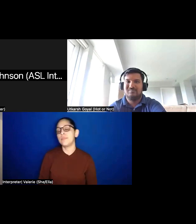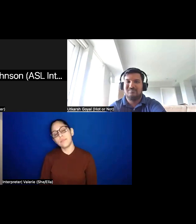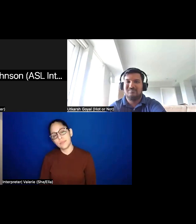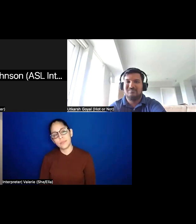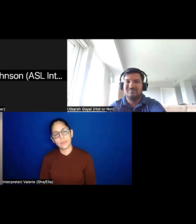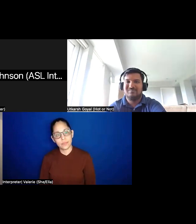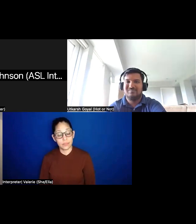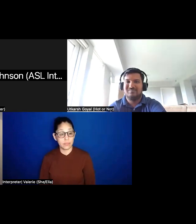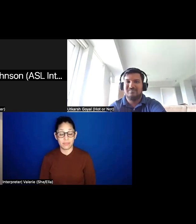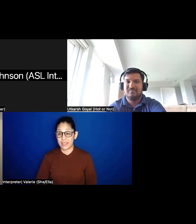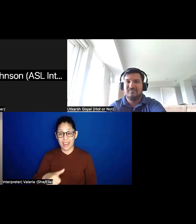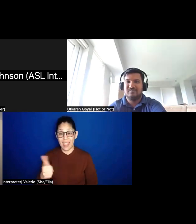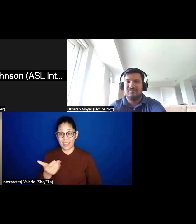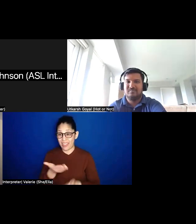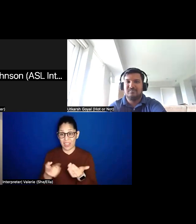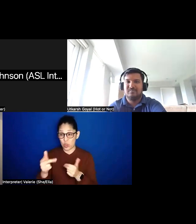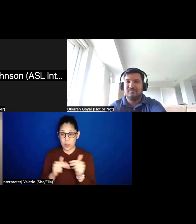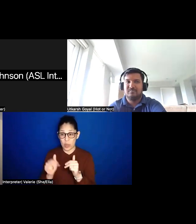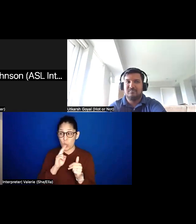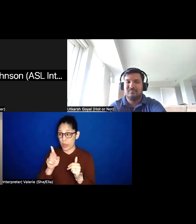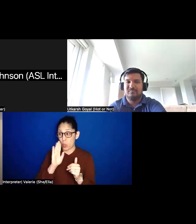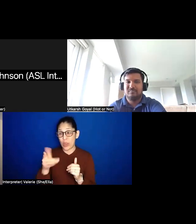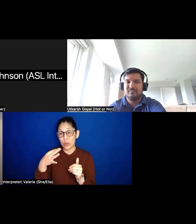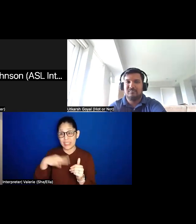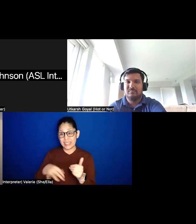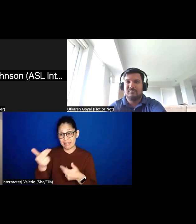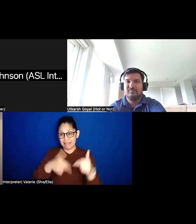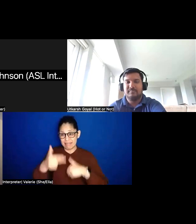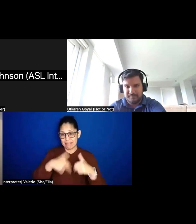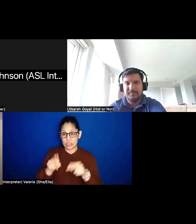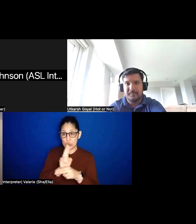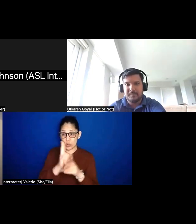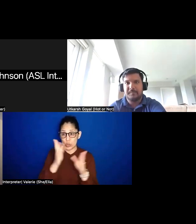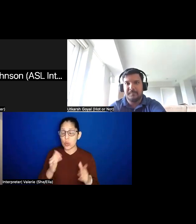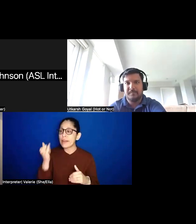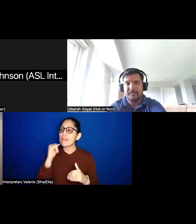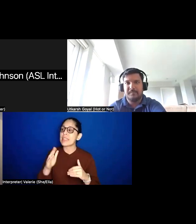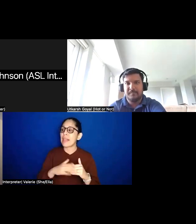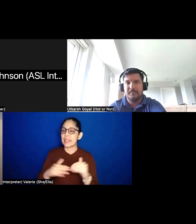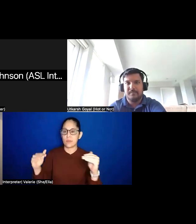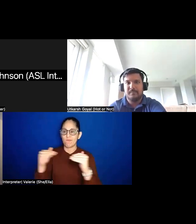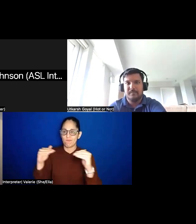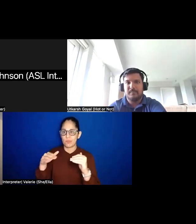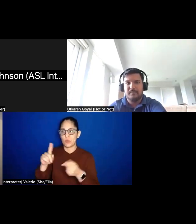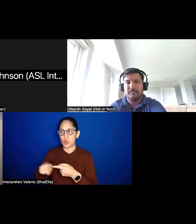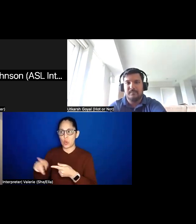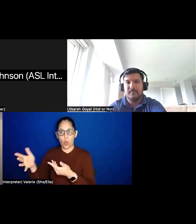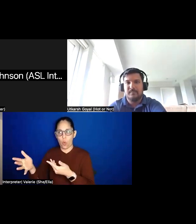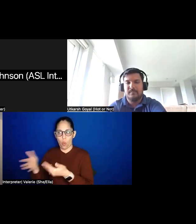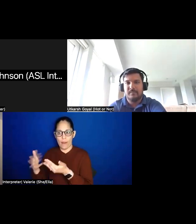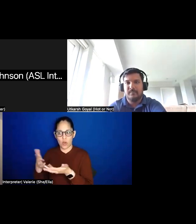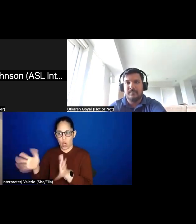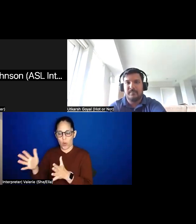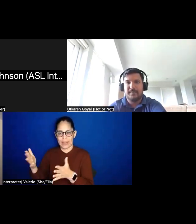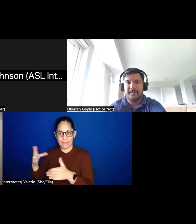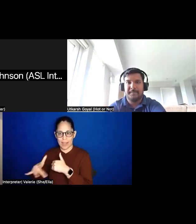Because anything you build, it's only going to gain users if it is at least as good as what's already out there. And I think you can